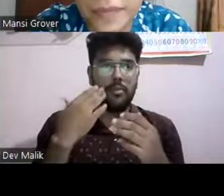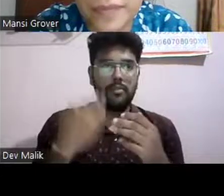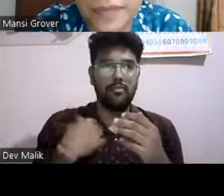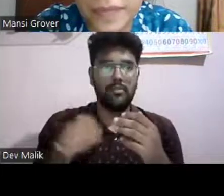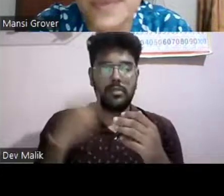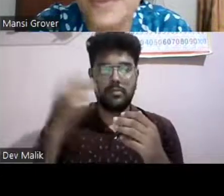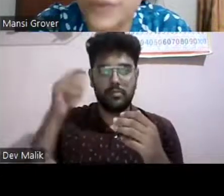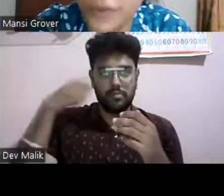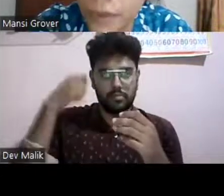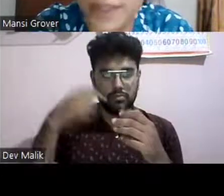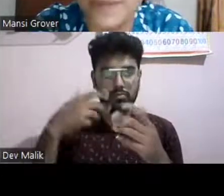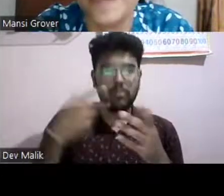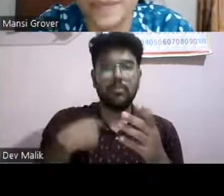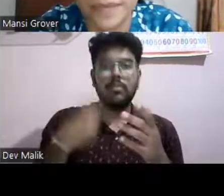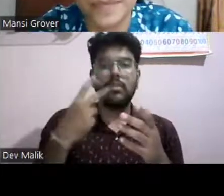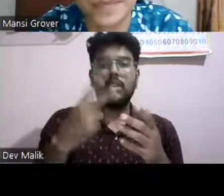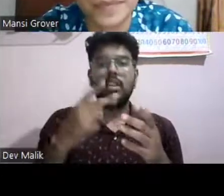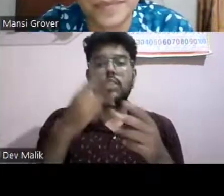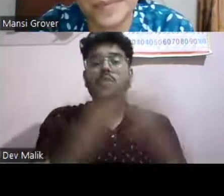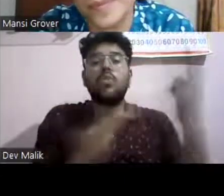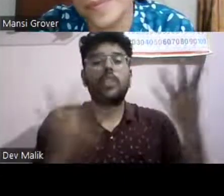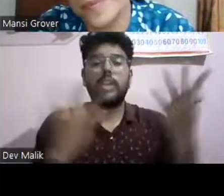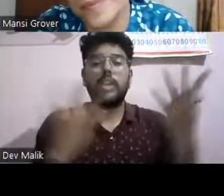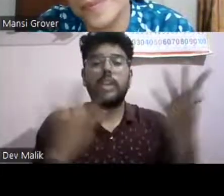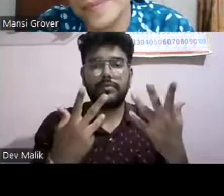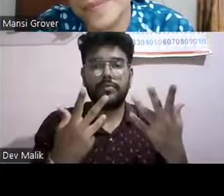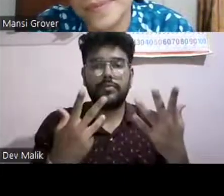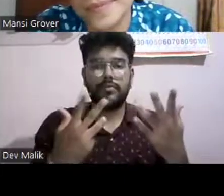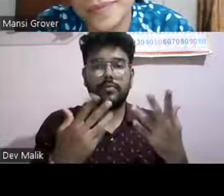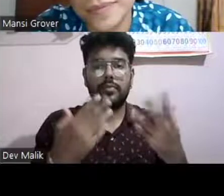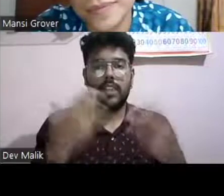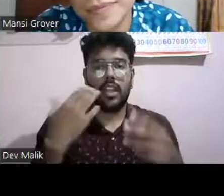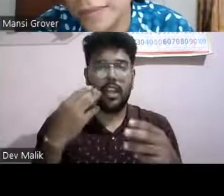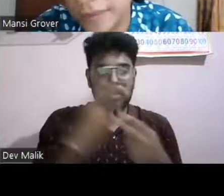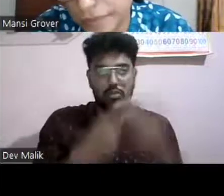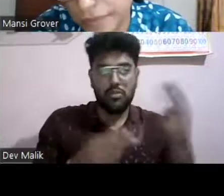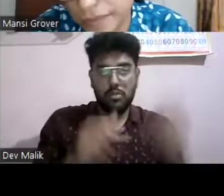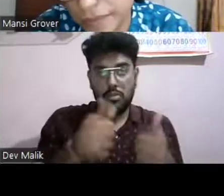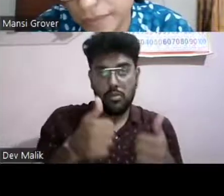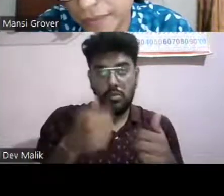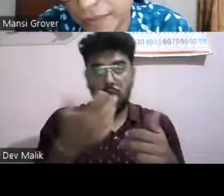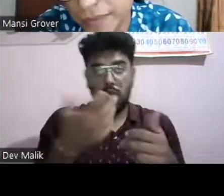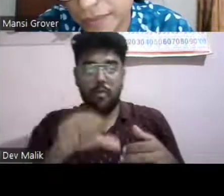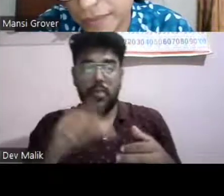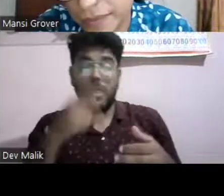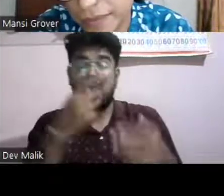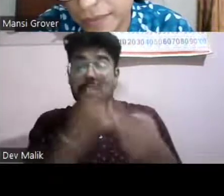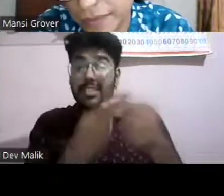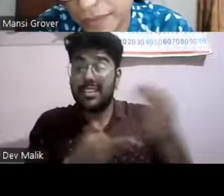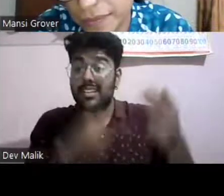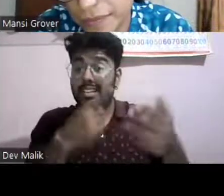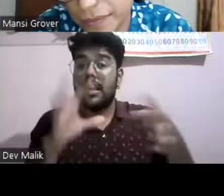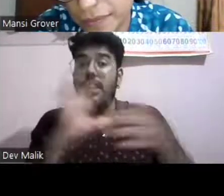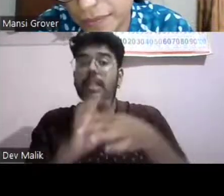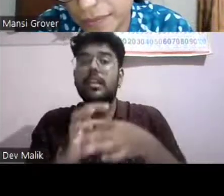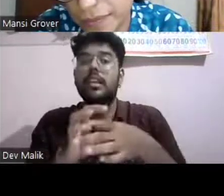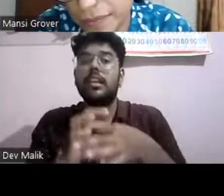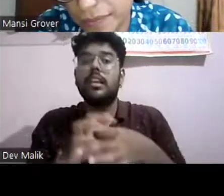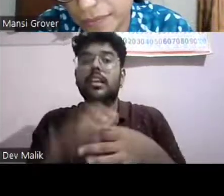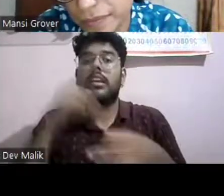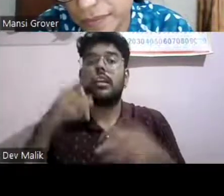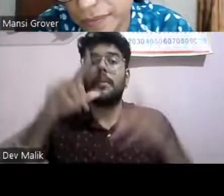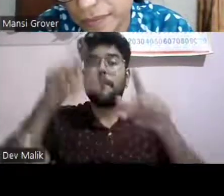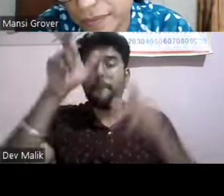a story is unfolding, and the story is unfolding in relation to what is actually happening to the